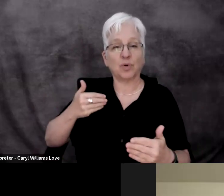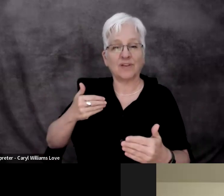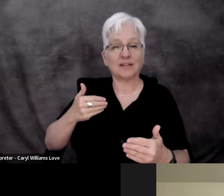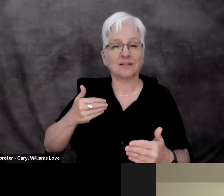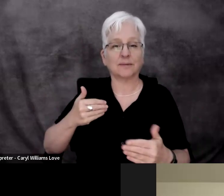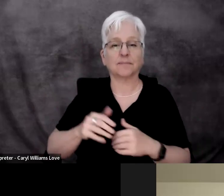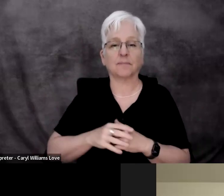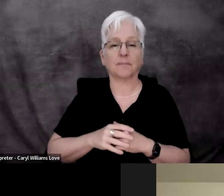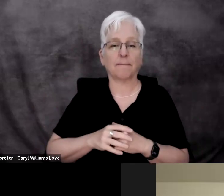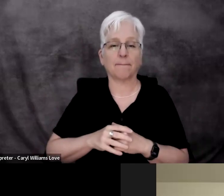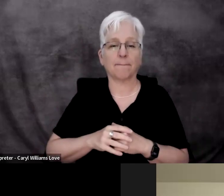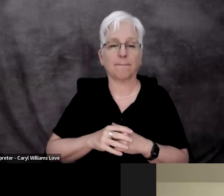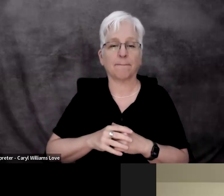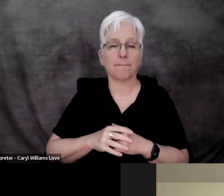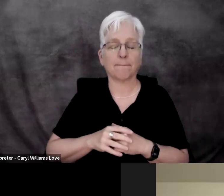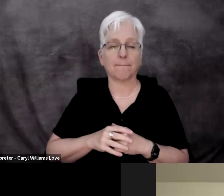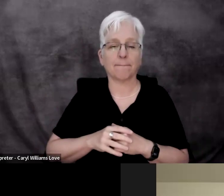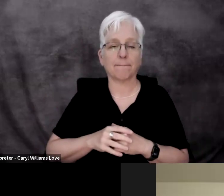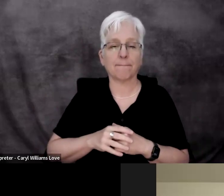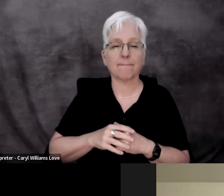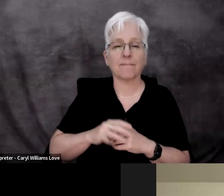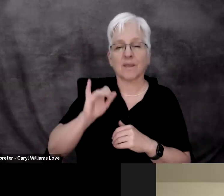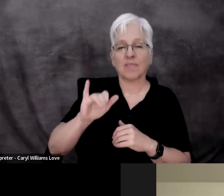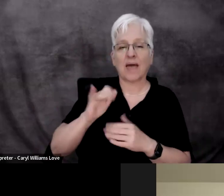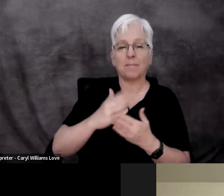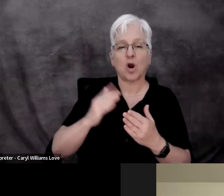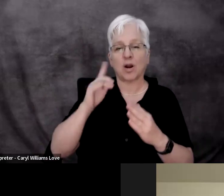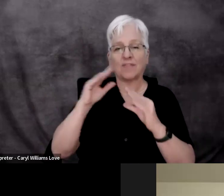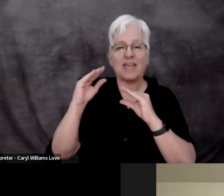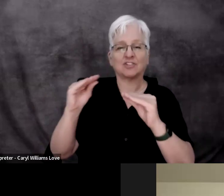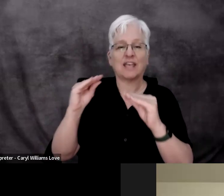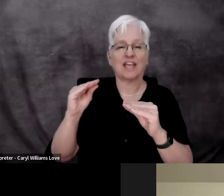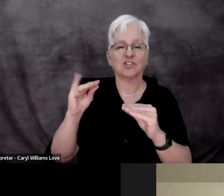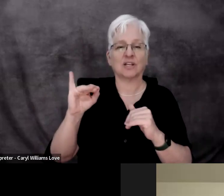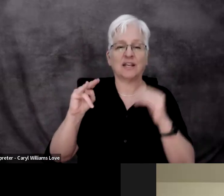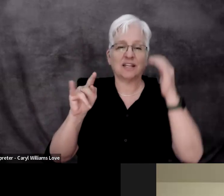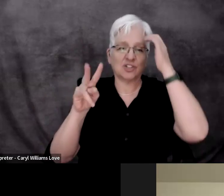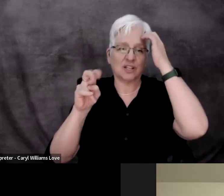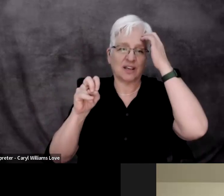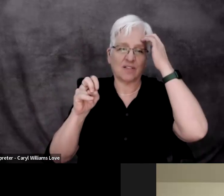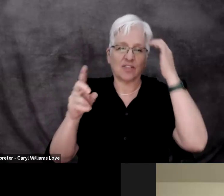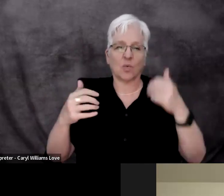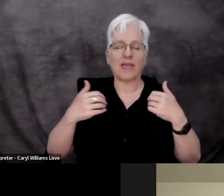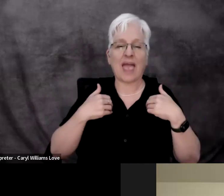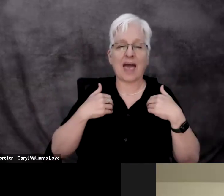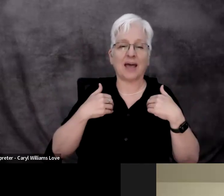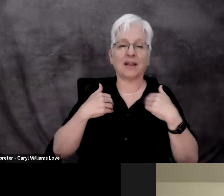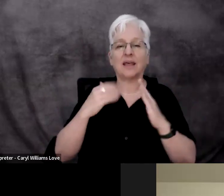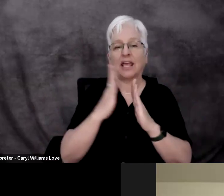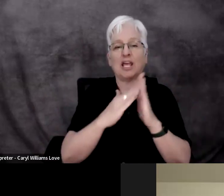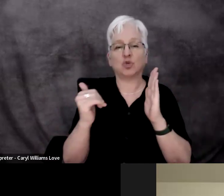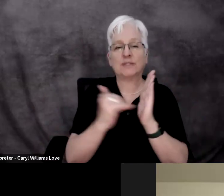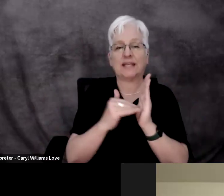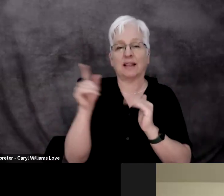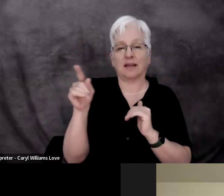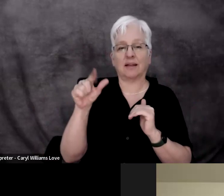I was part of an education initiative for the Queensland Police Force in mental health awareness. And I think that a version of